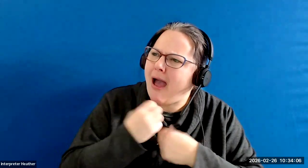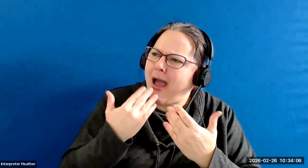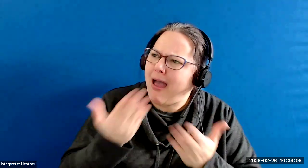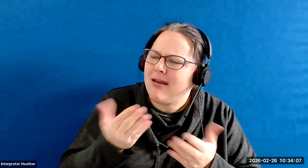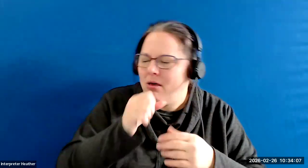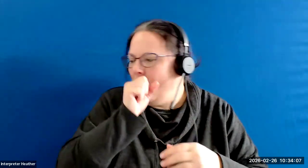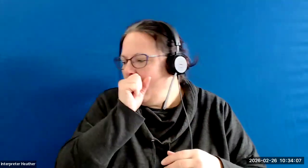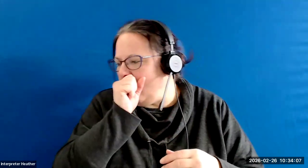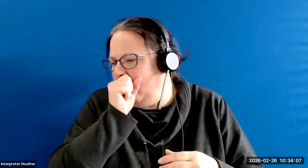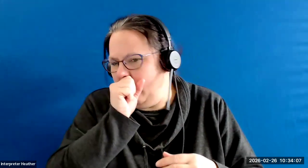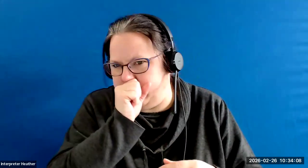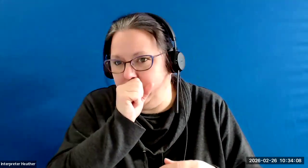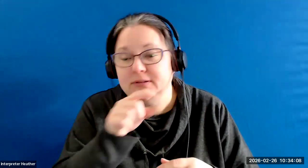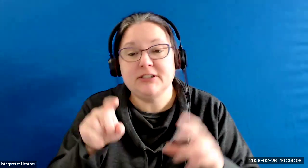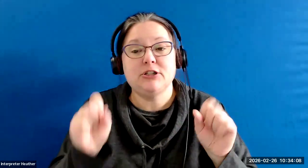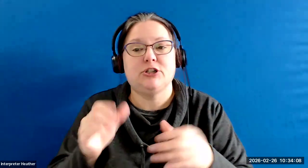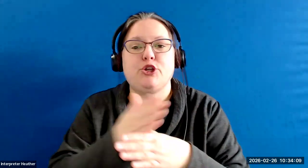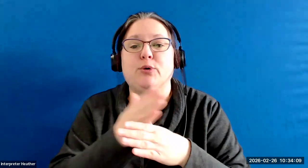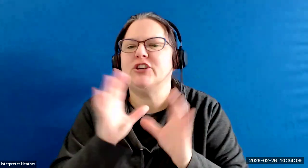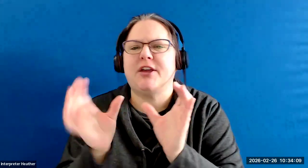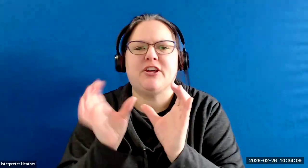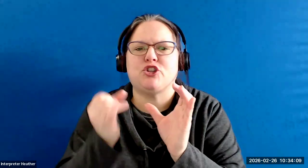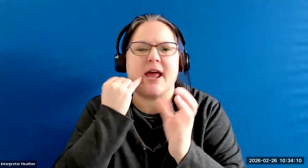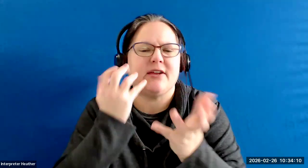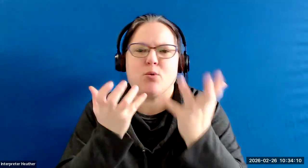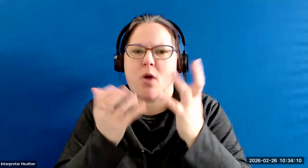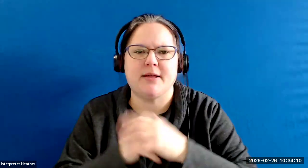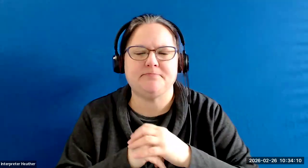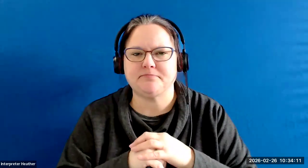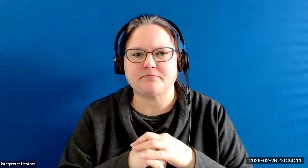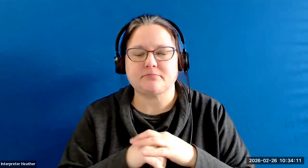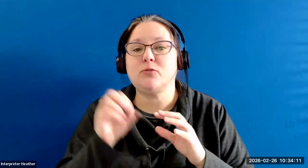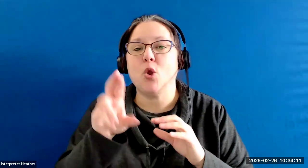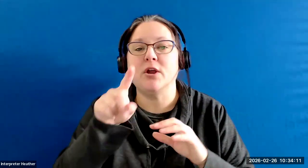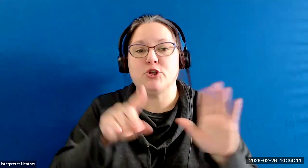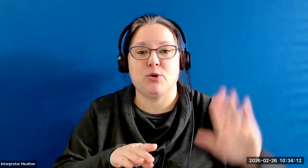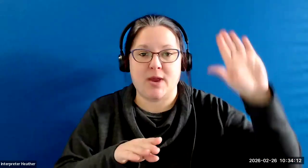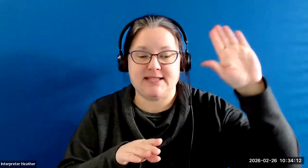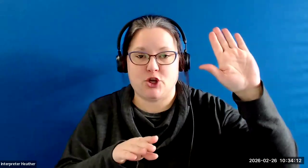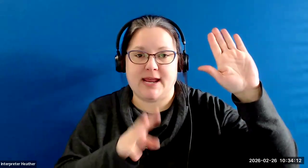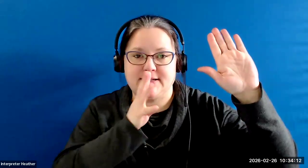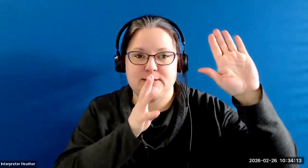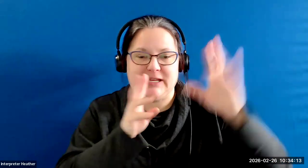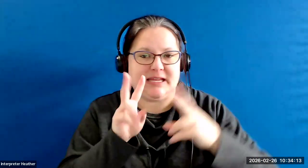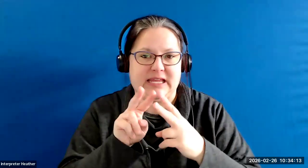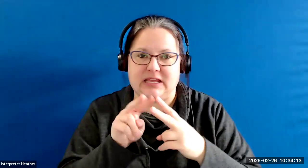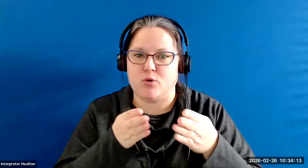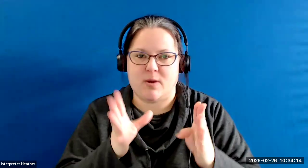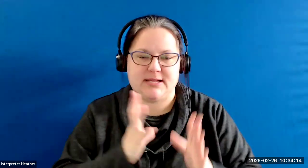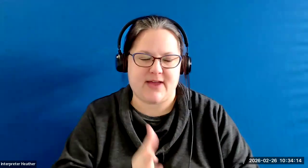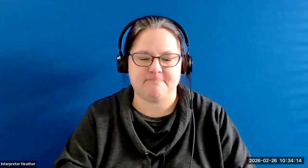And I believe we're sharing in the chat, and then when Wendy can share out, or you can raise your hand as well.